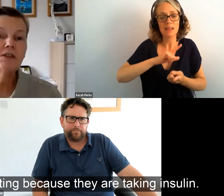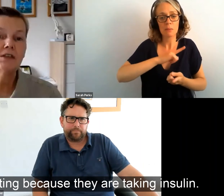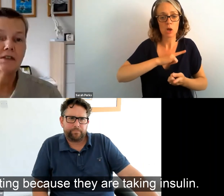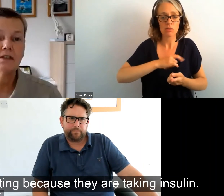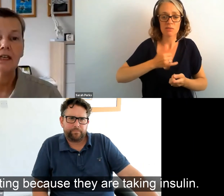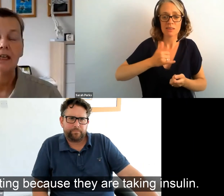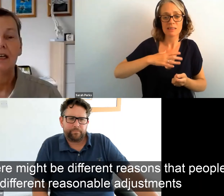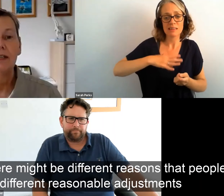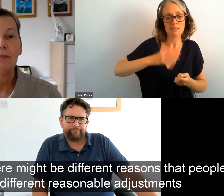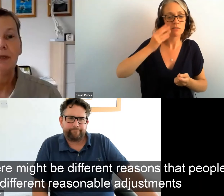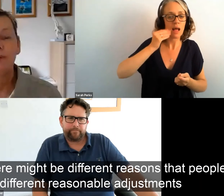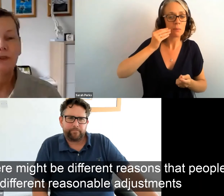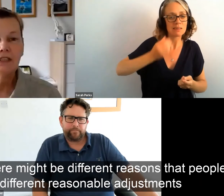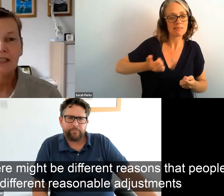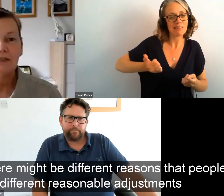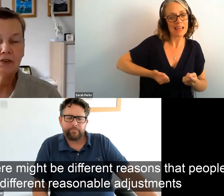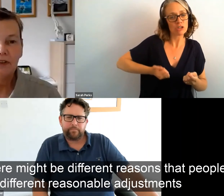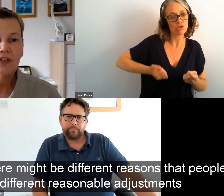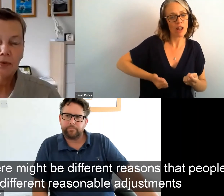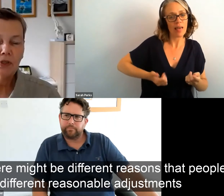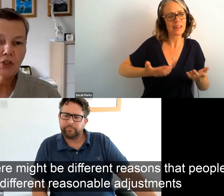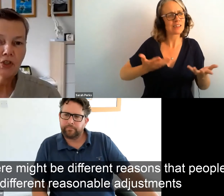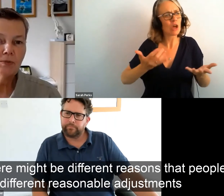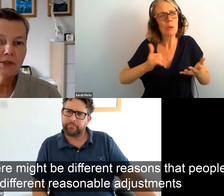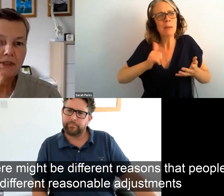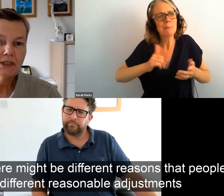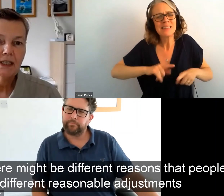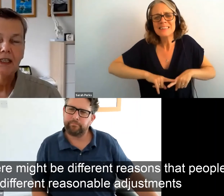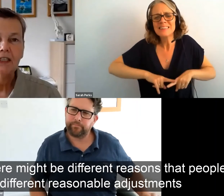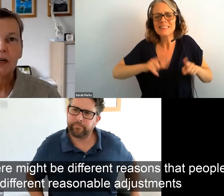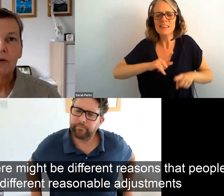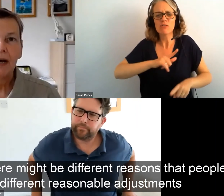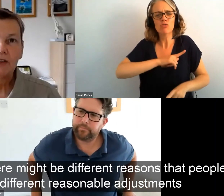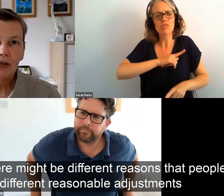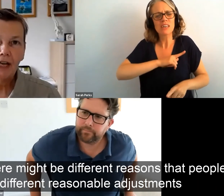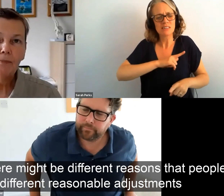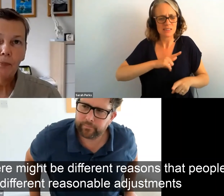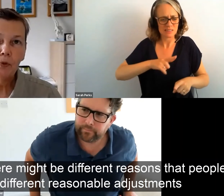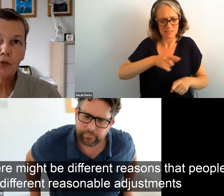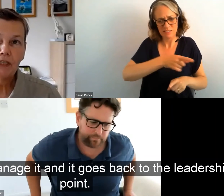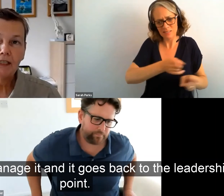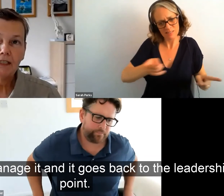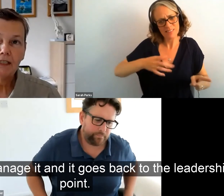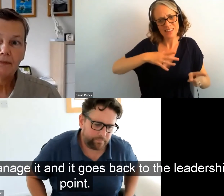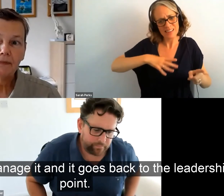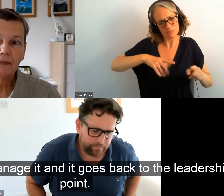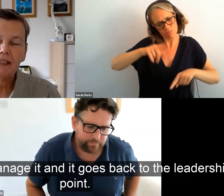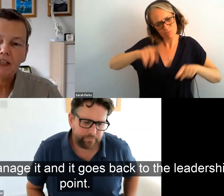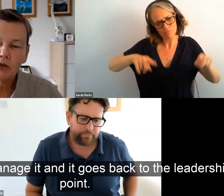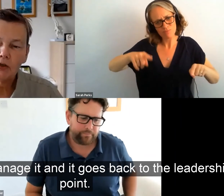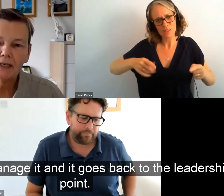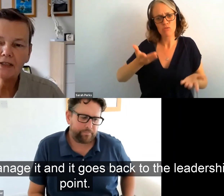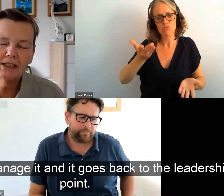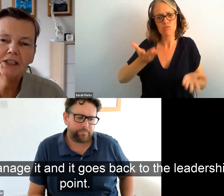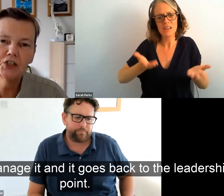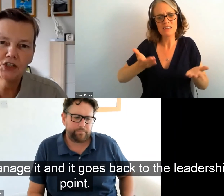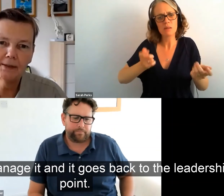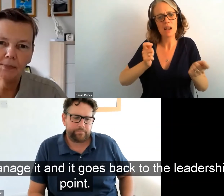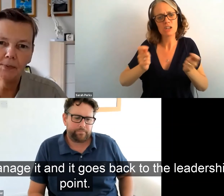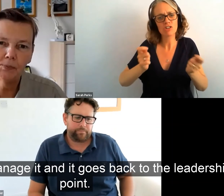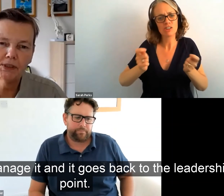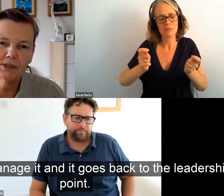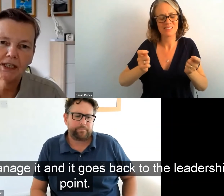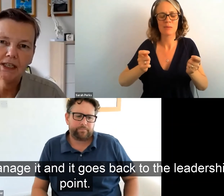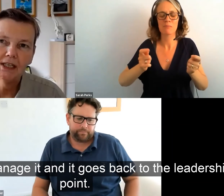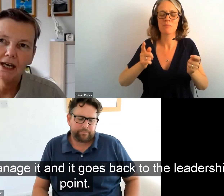insulin. You know, there might be different reasons that people need different reasonable adjustments. So I try and put it, and this goes back